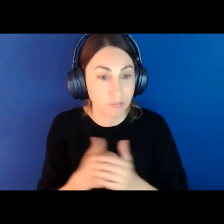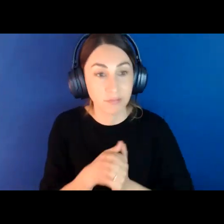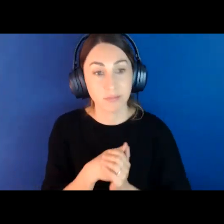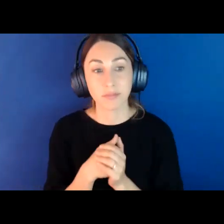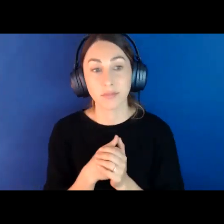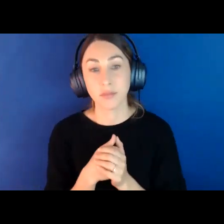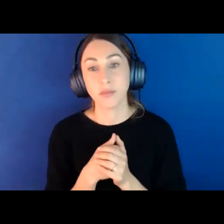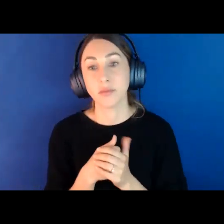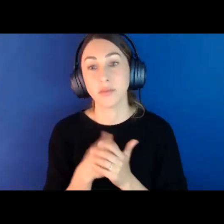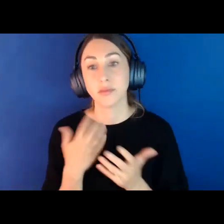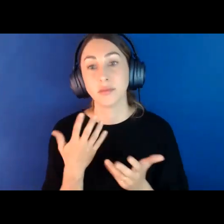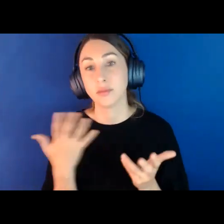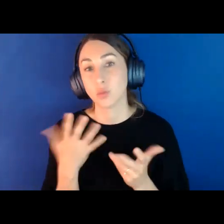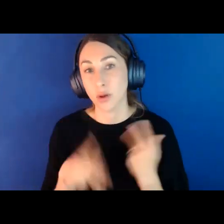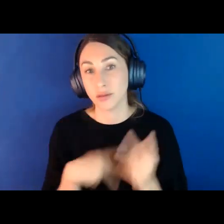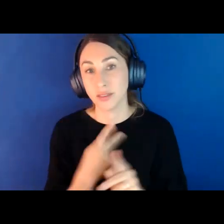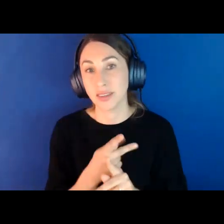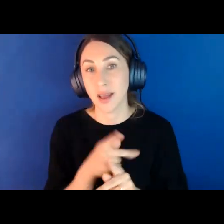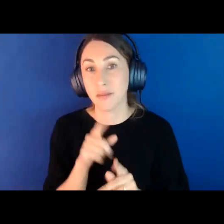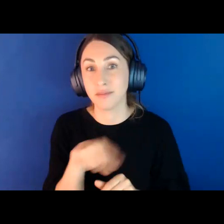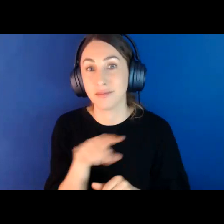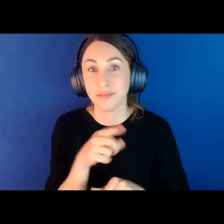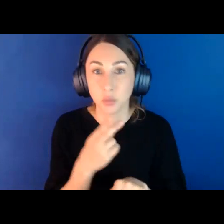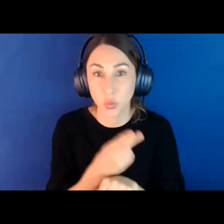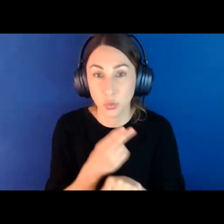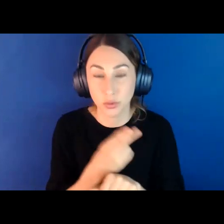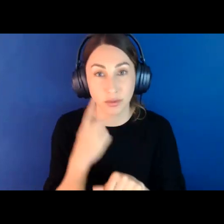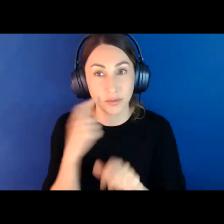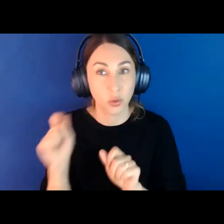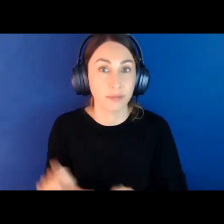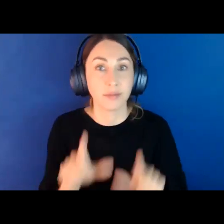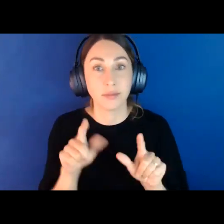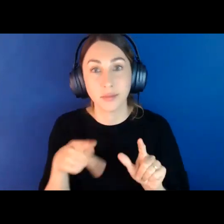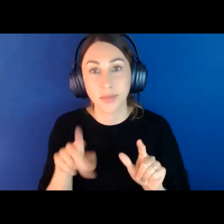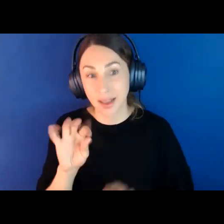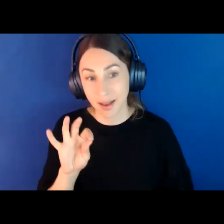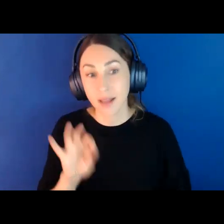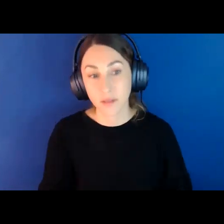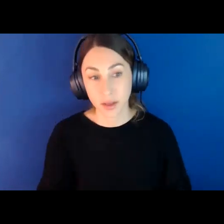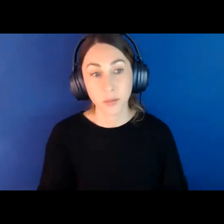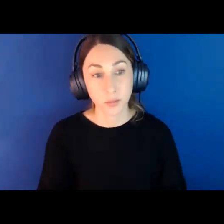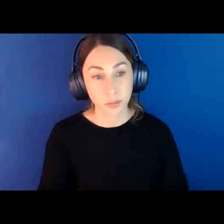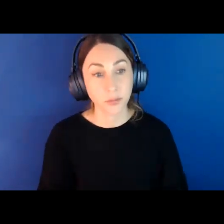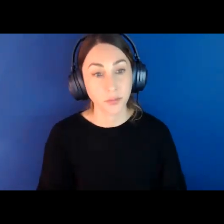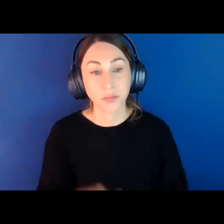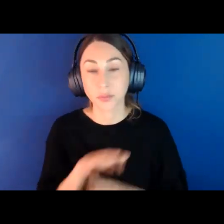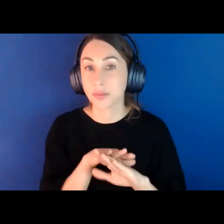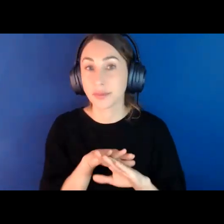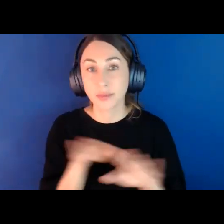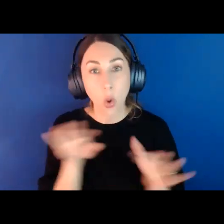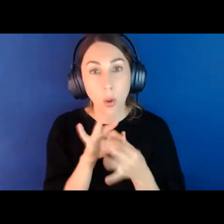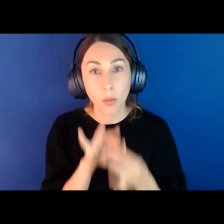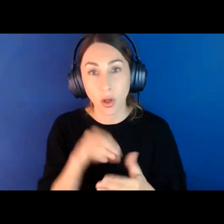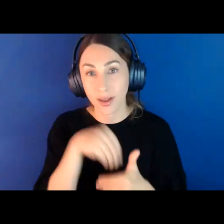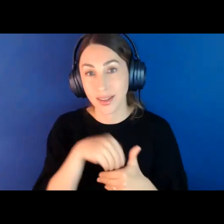of reader they're actually using to open your PDF. And they do not belong in the tag